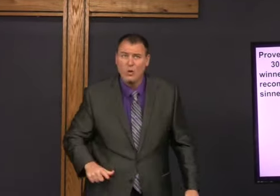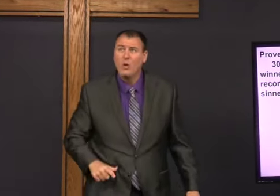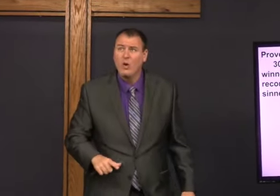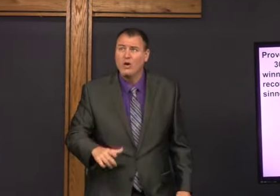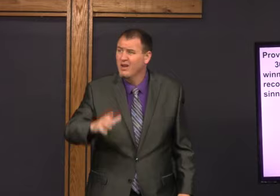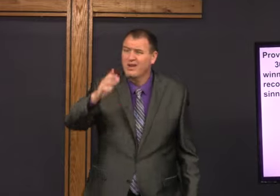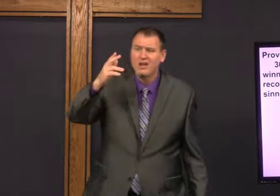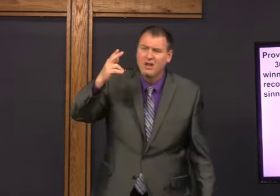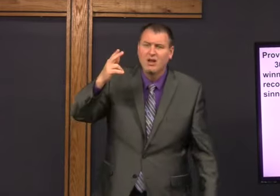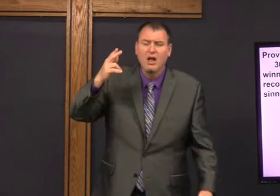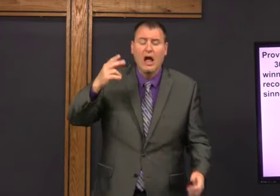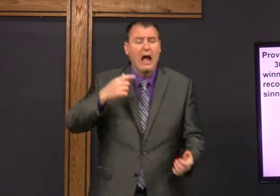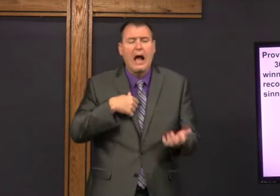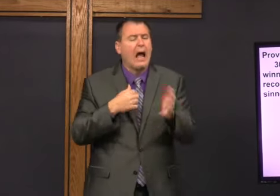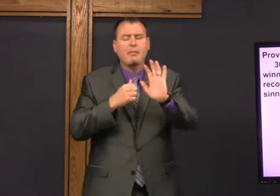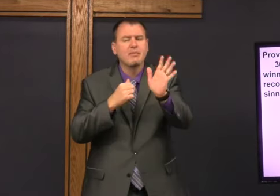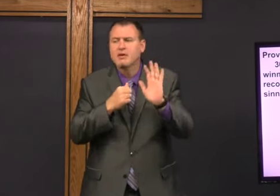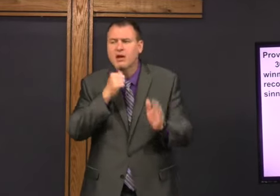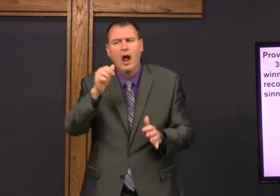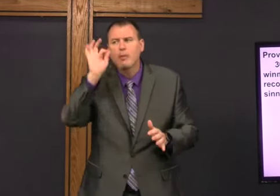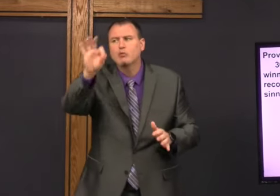We follow the Lord,